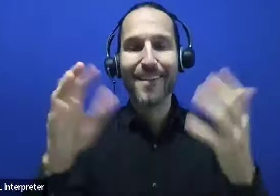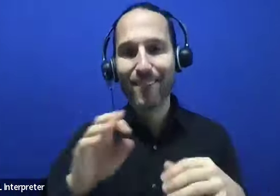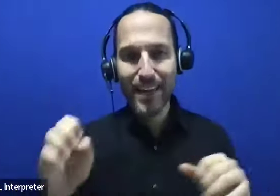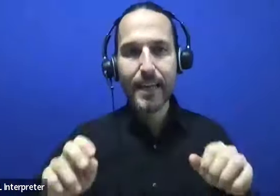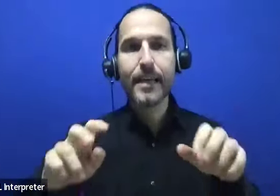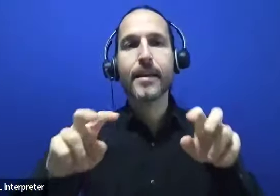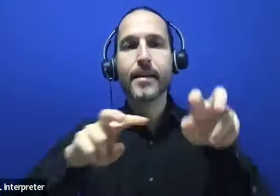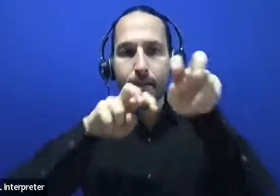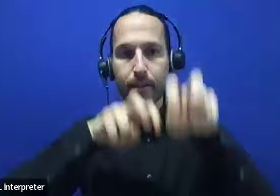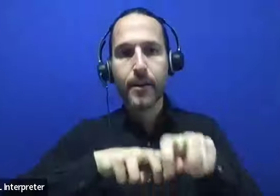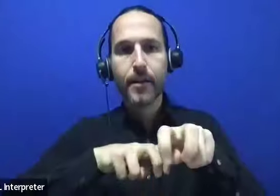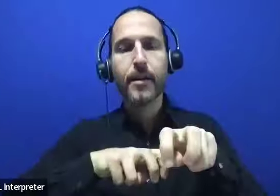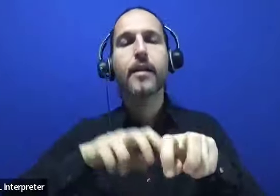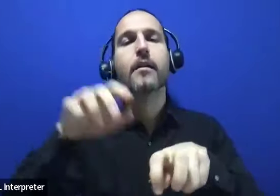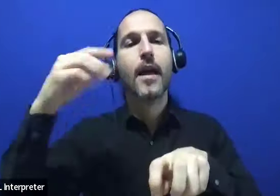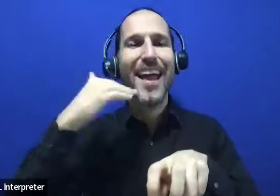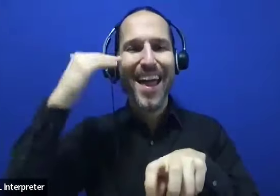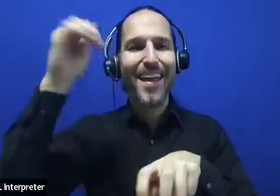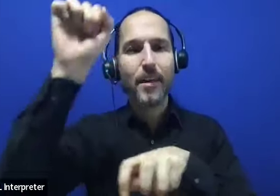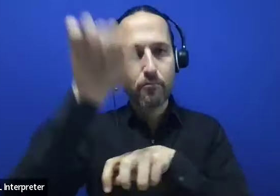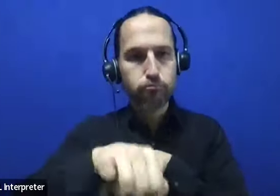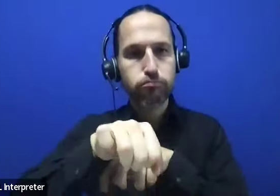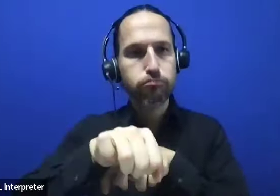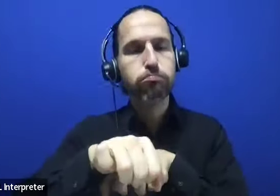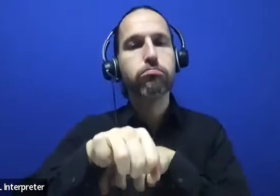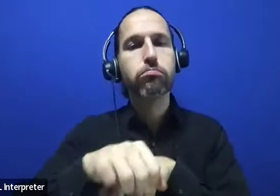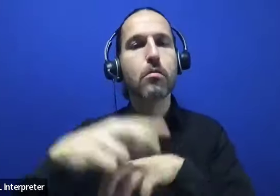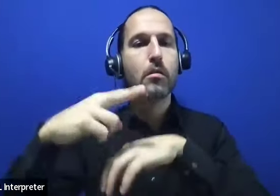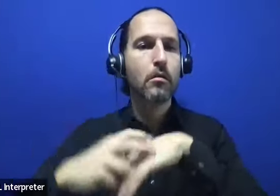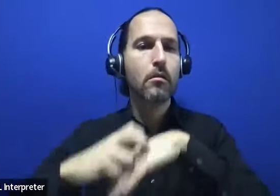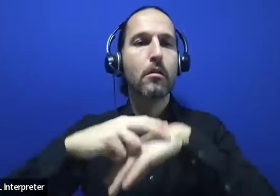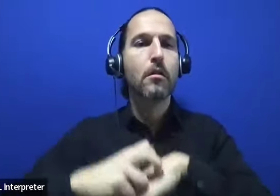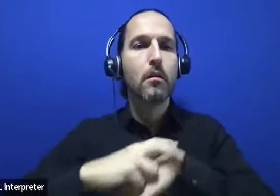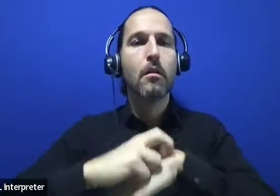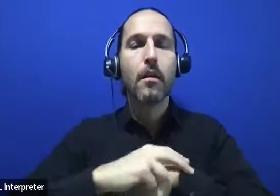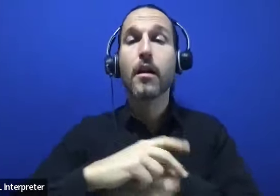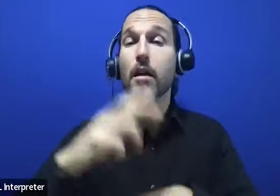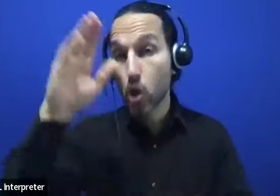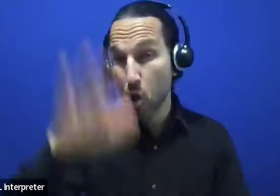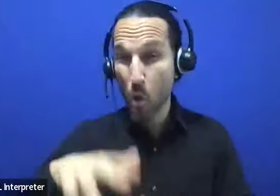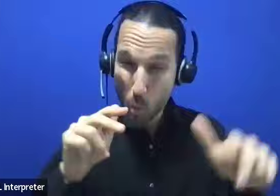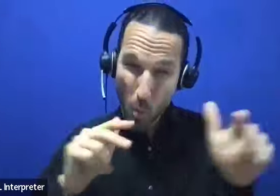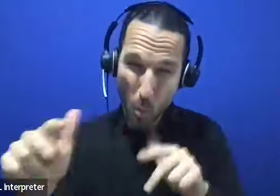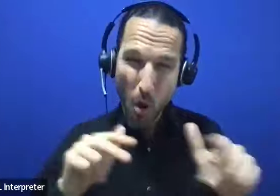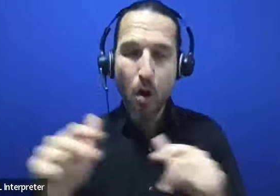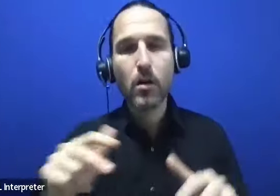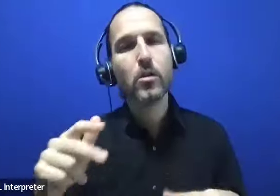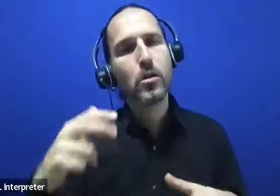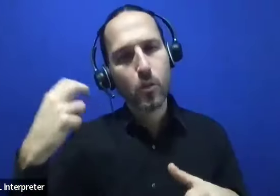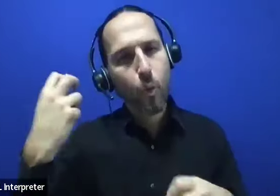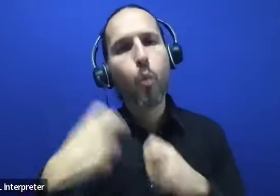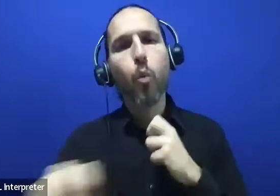2 knees, 2 arms, and the head. Learning to walk is very difficult